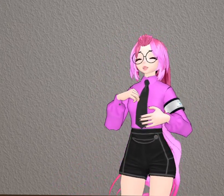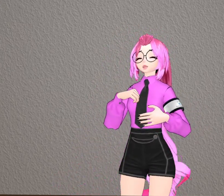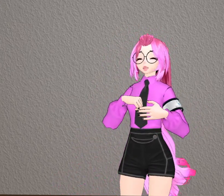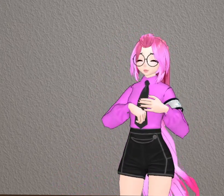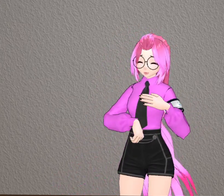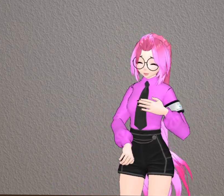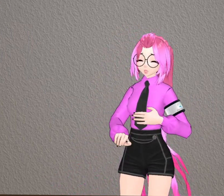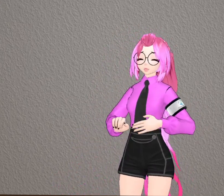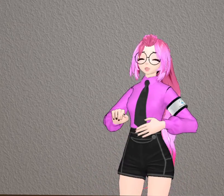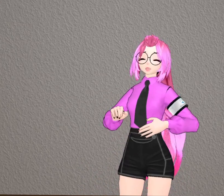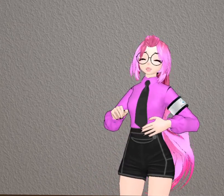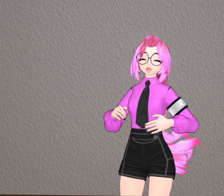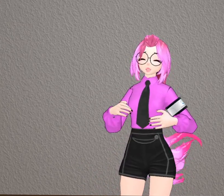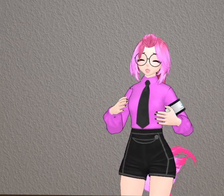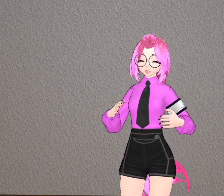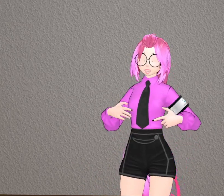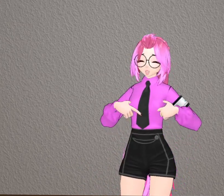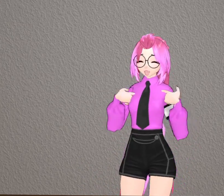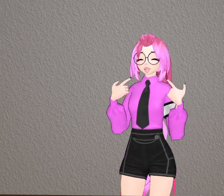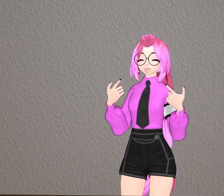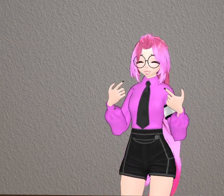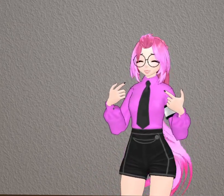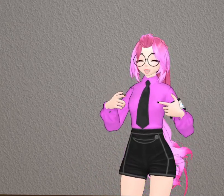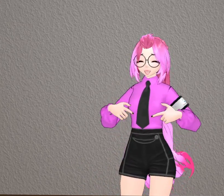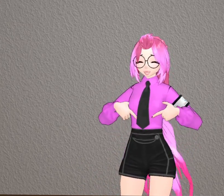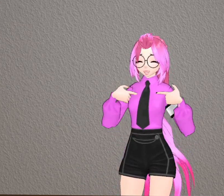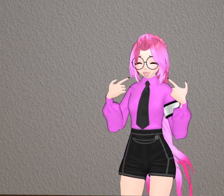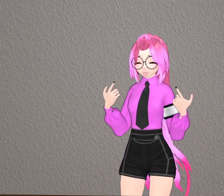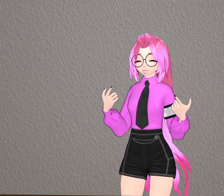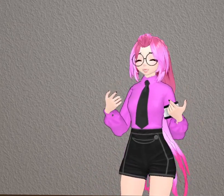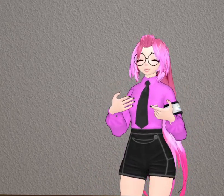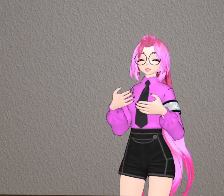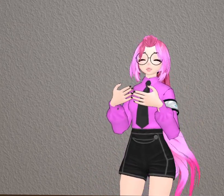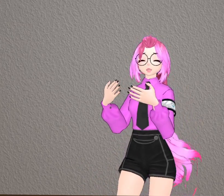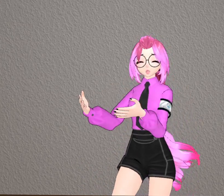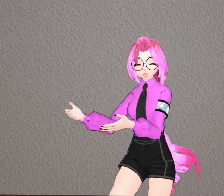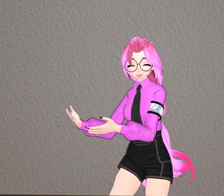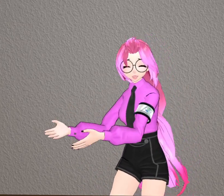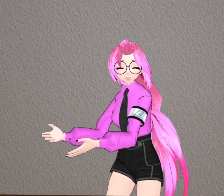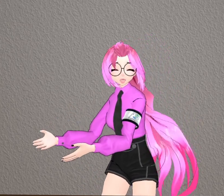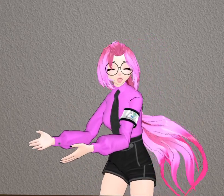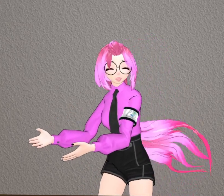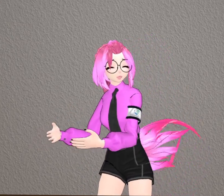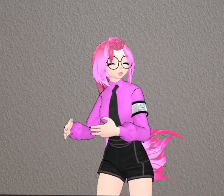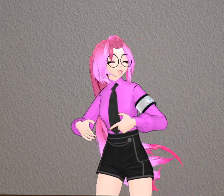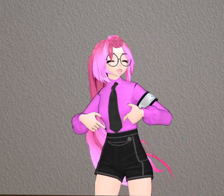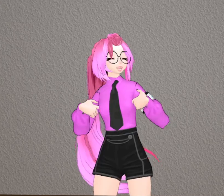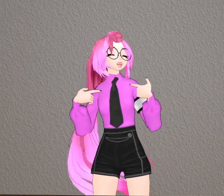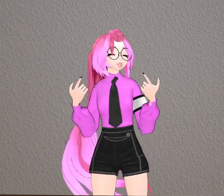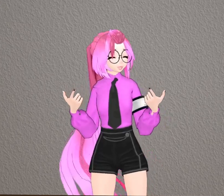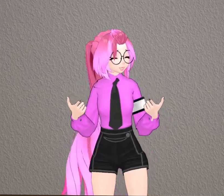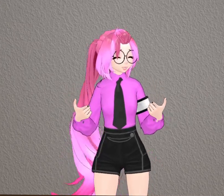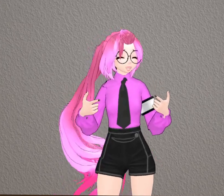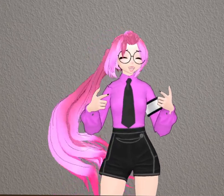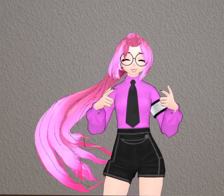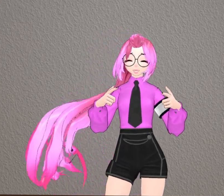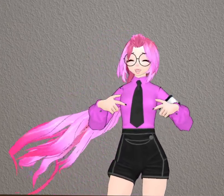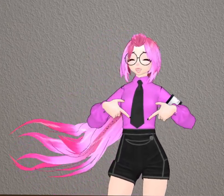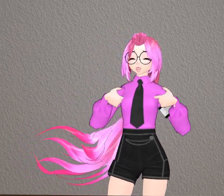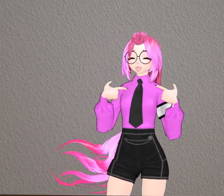mean birth of a child, and life. It means life. This is, you are my spawn. You are my life, right? So you say